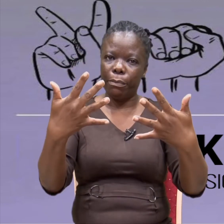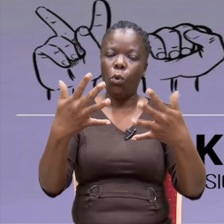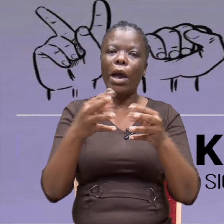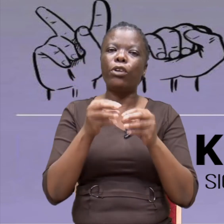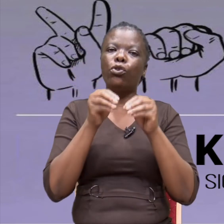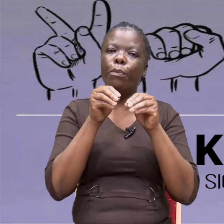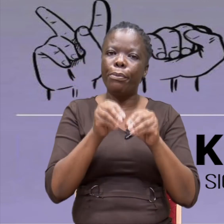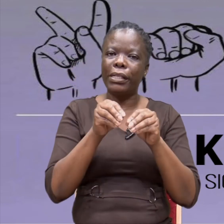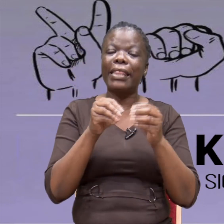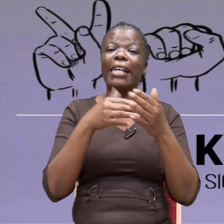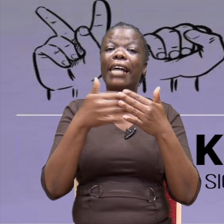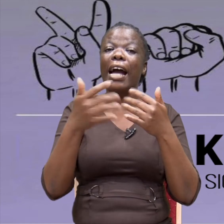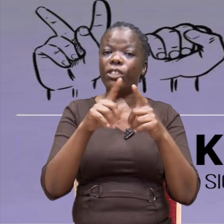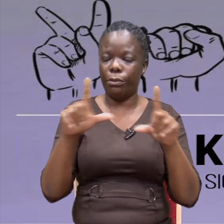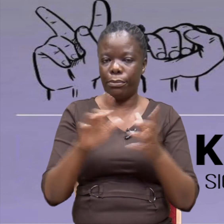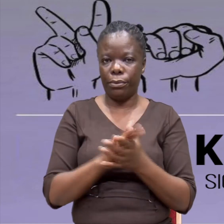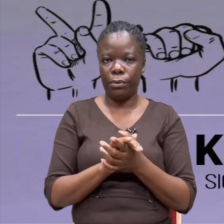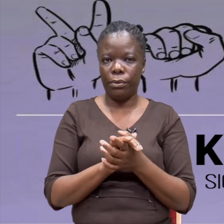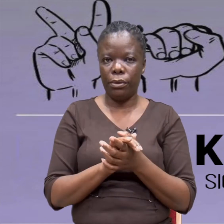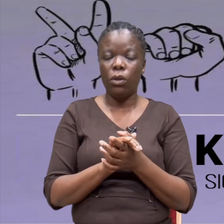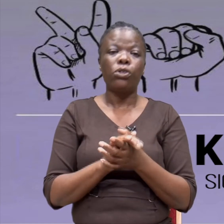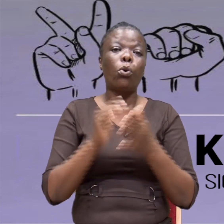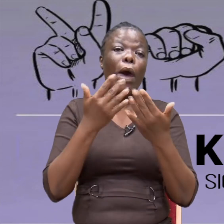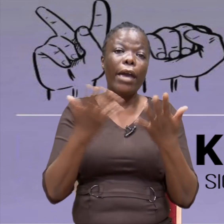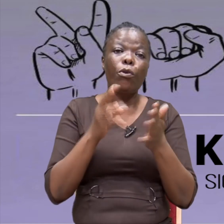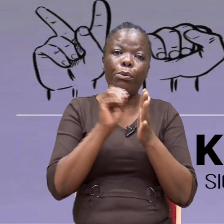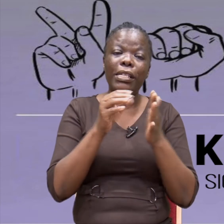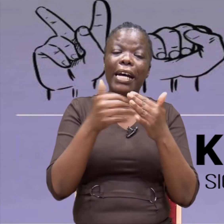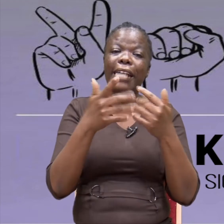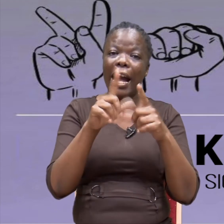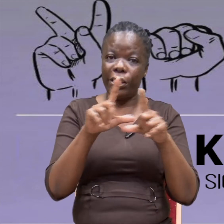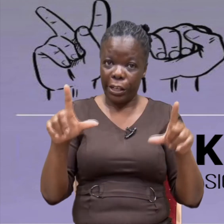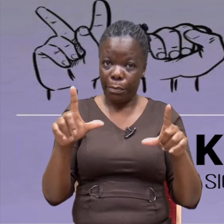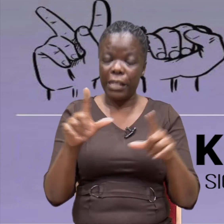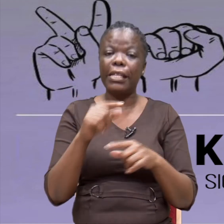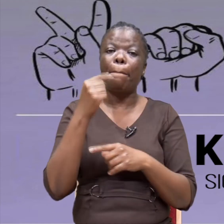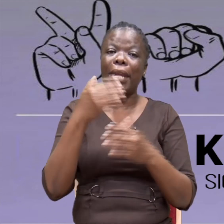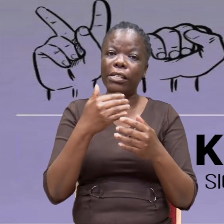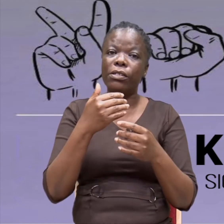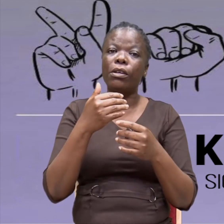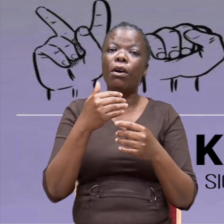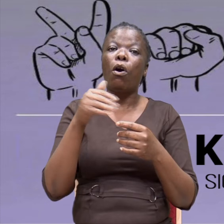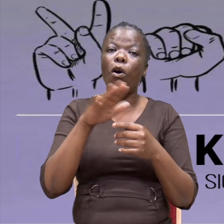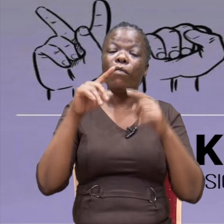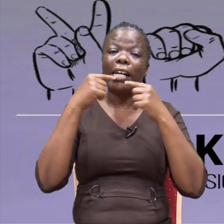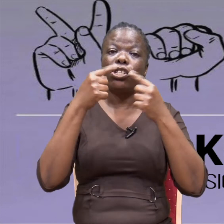where do you put that hand shape? So where you put that hand shape is the place of